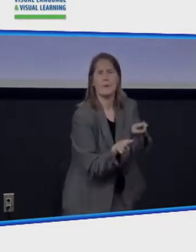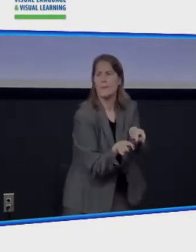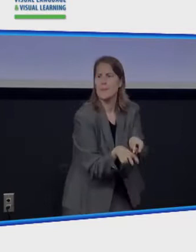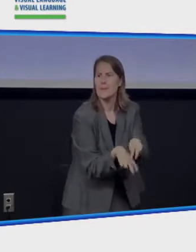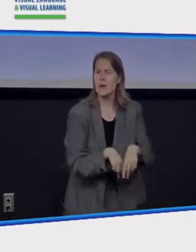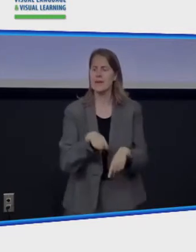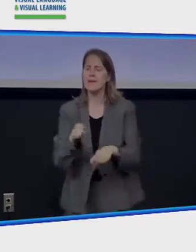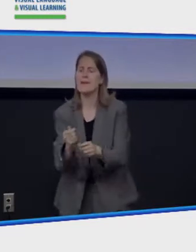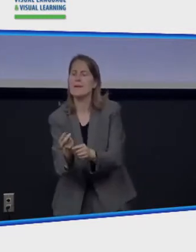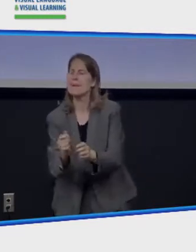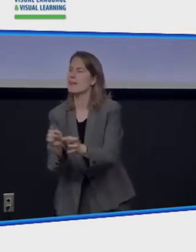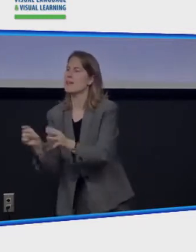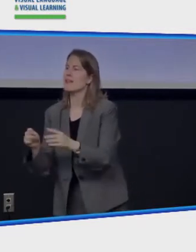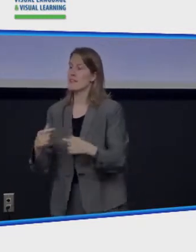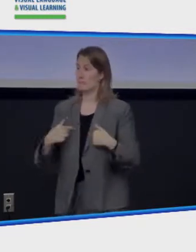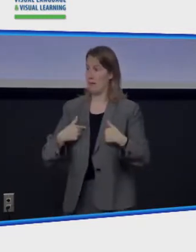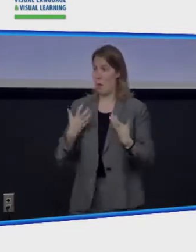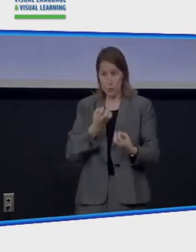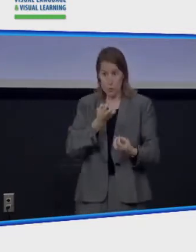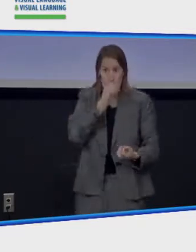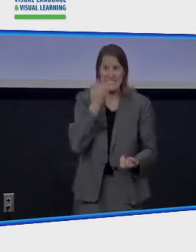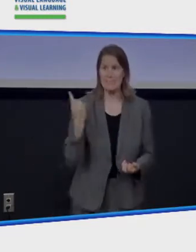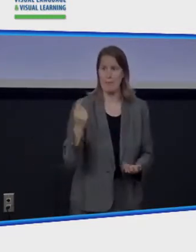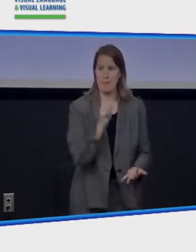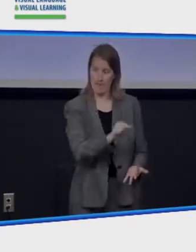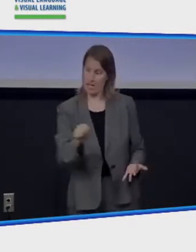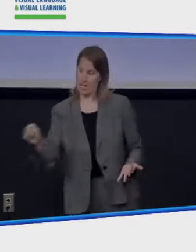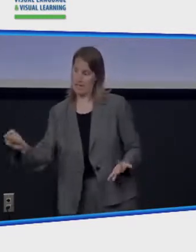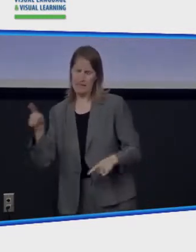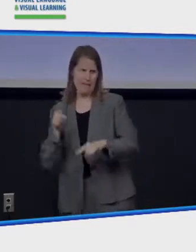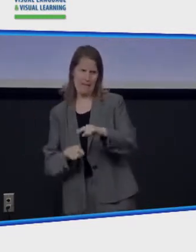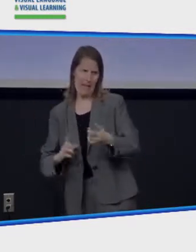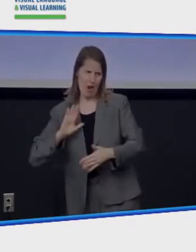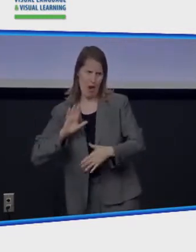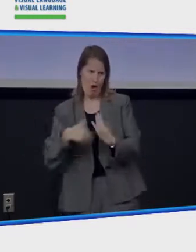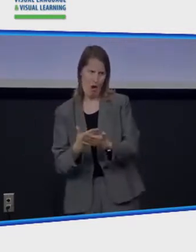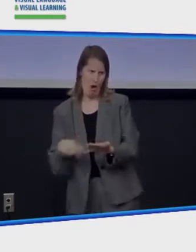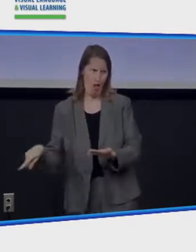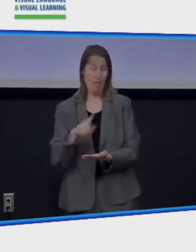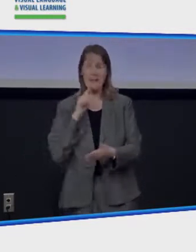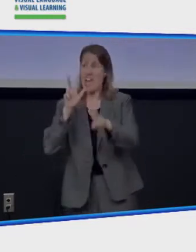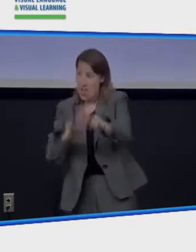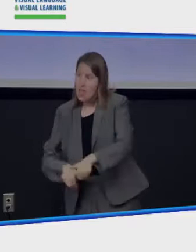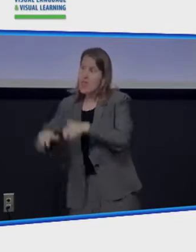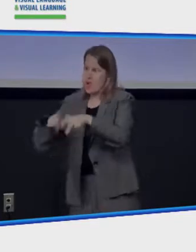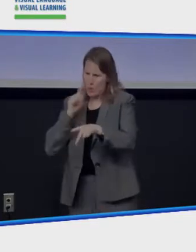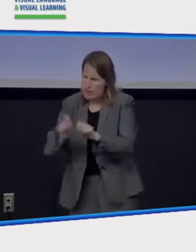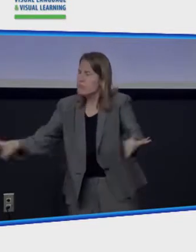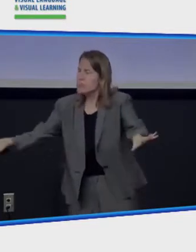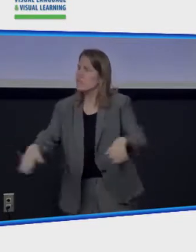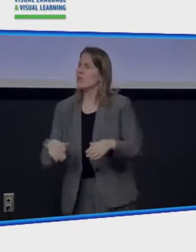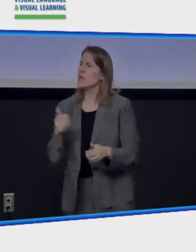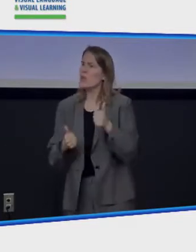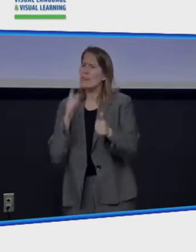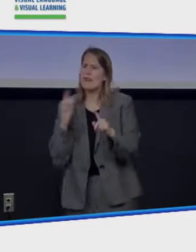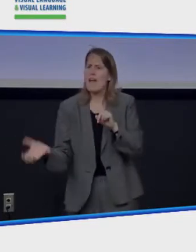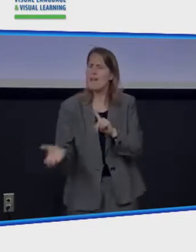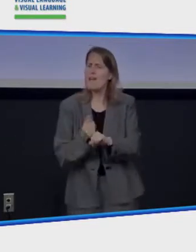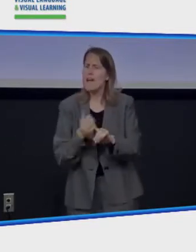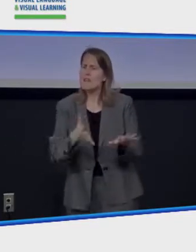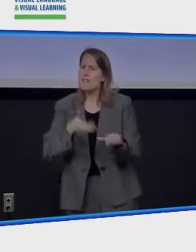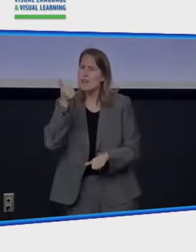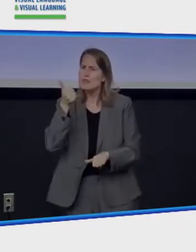which group you should approach. Of course you can't have them all, so you've got to be strategic. And one of the cues you might use